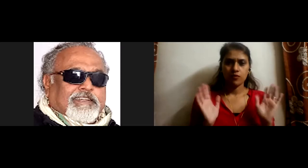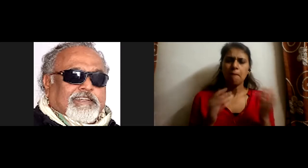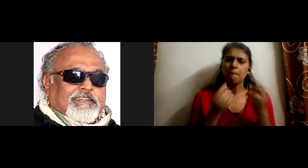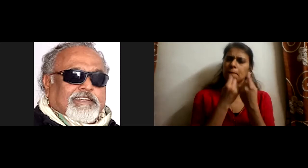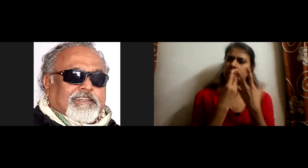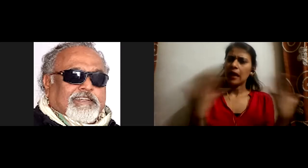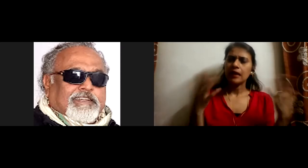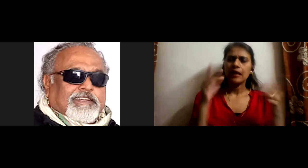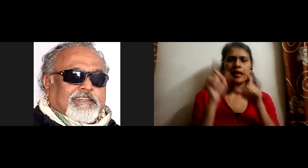comes to